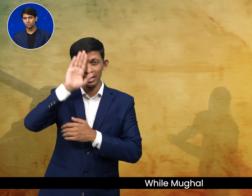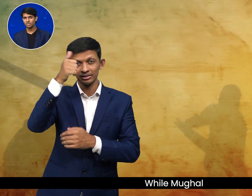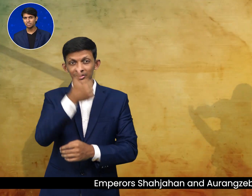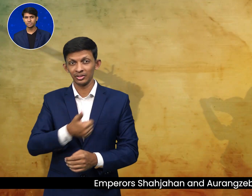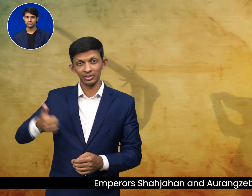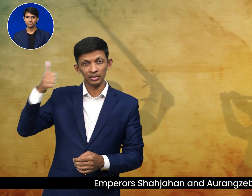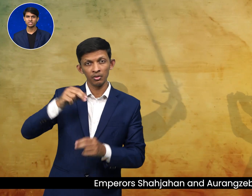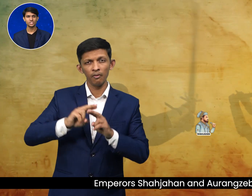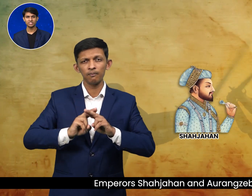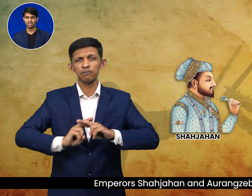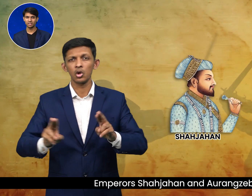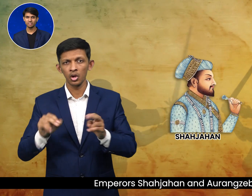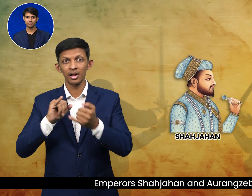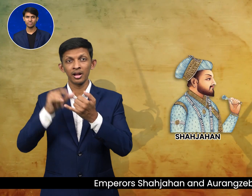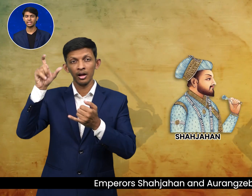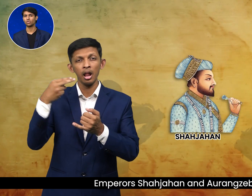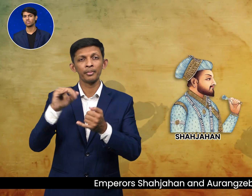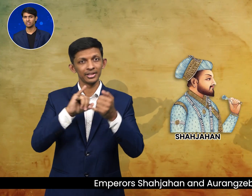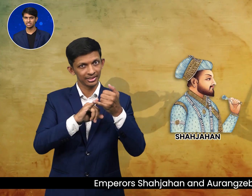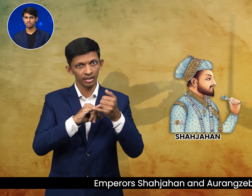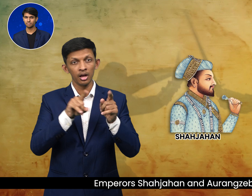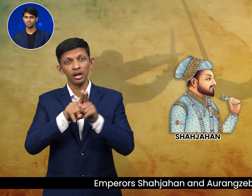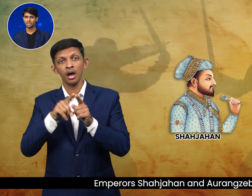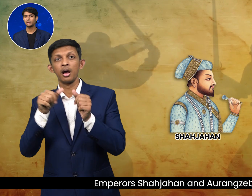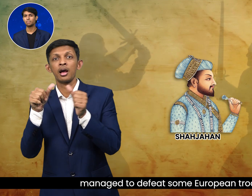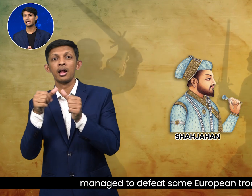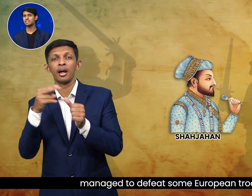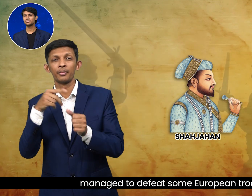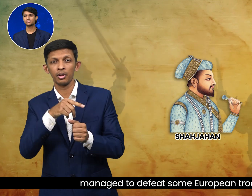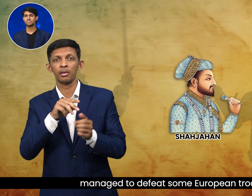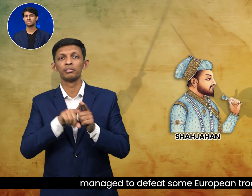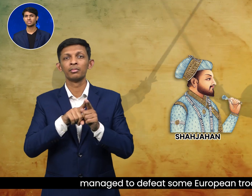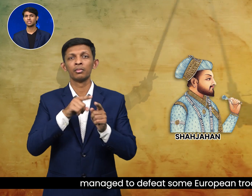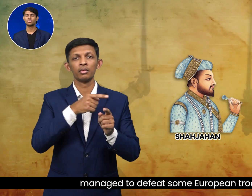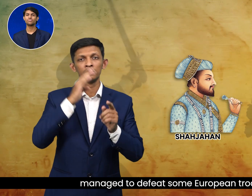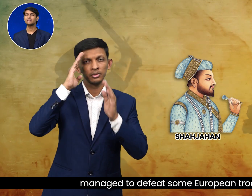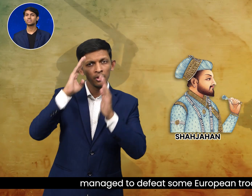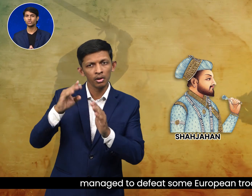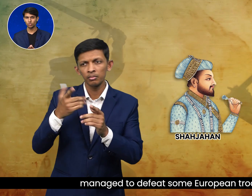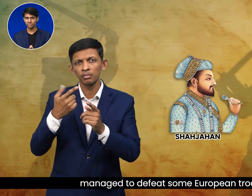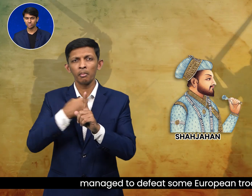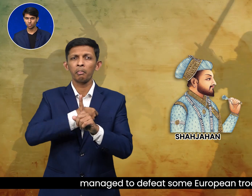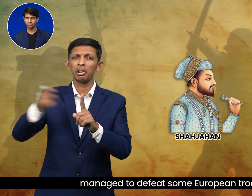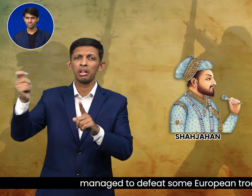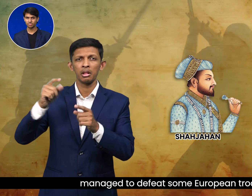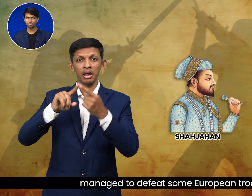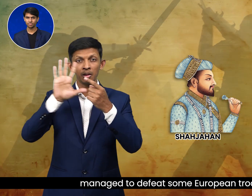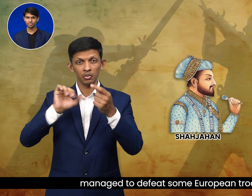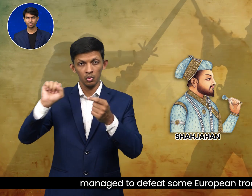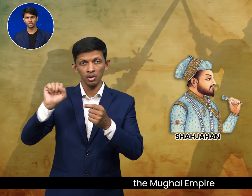While Mughal emperors Shah Jahan and Aurangzeb managed to defeat some European